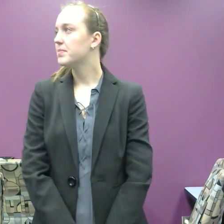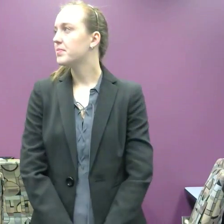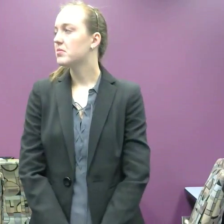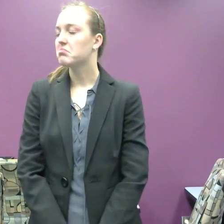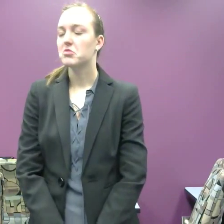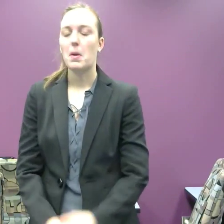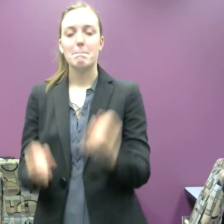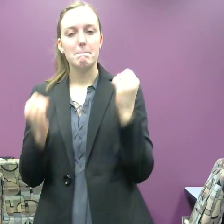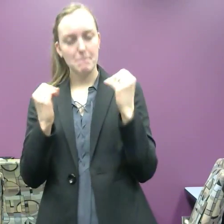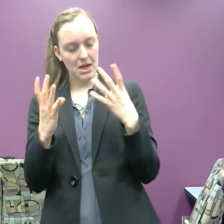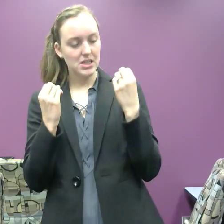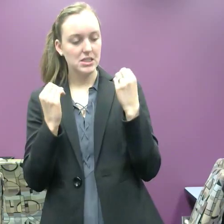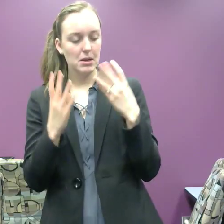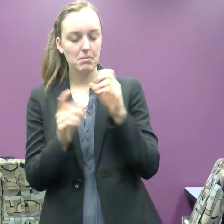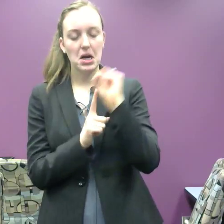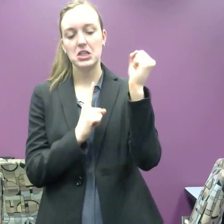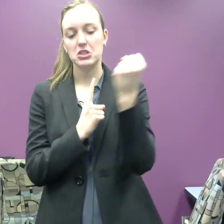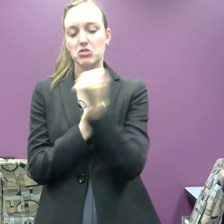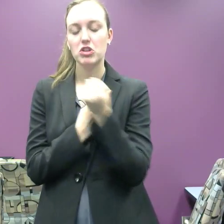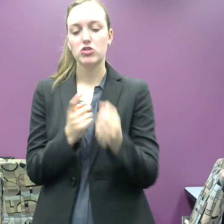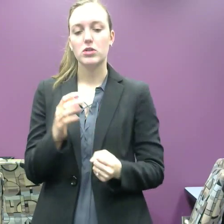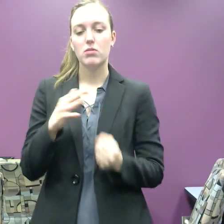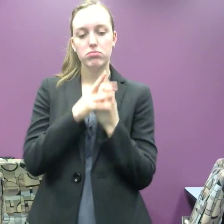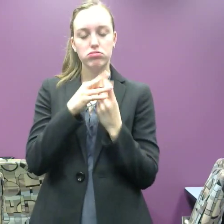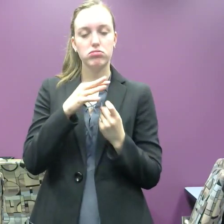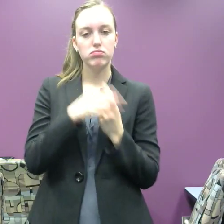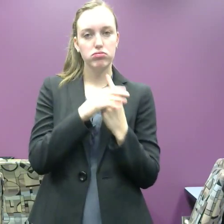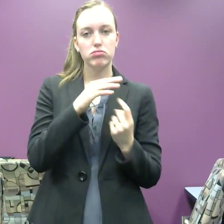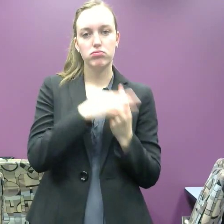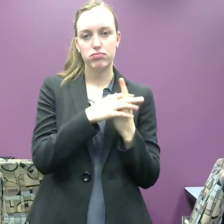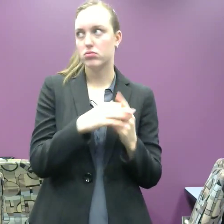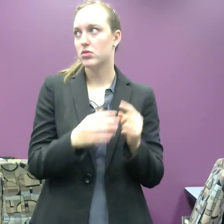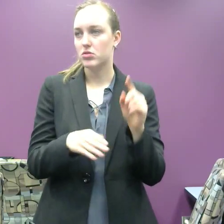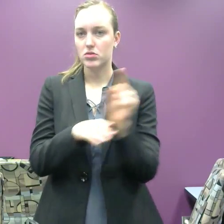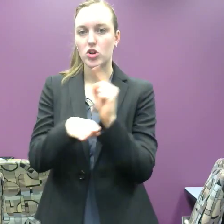come up in football and temperatures and one thing and another where